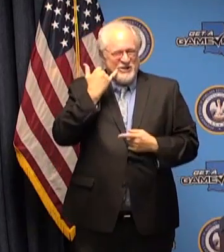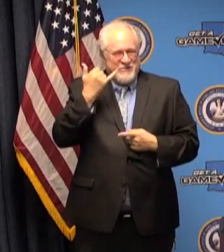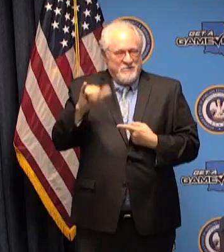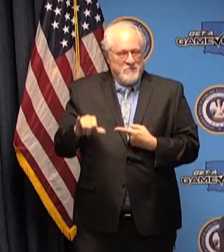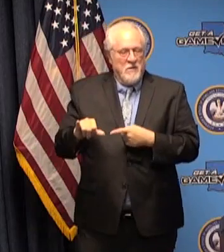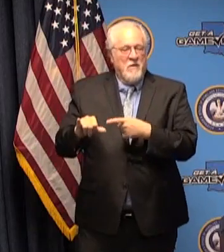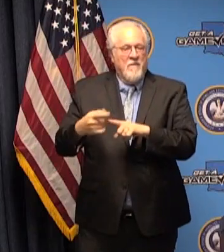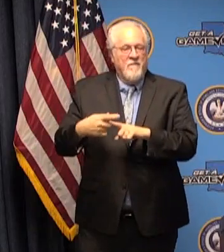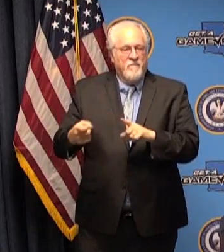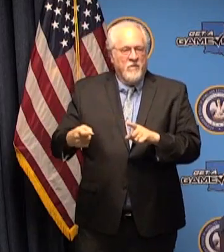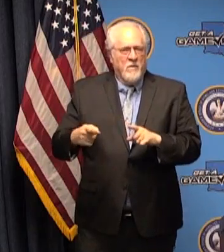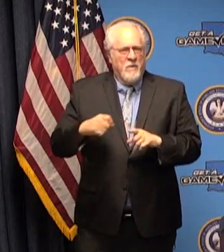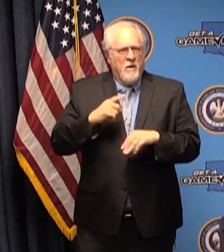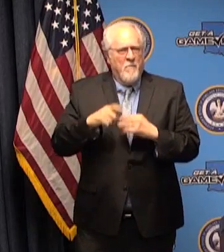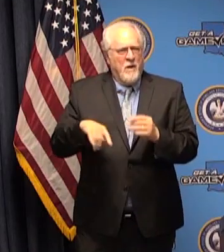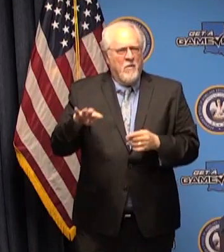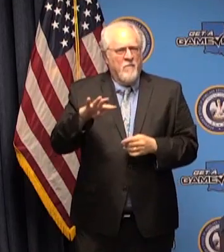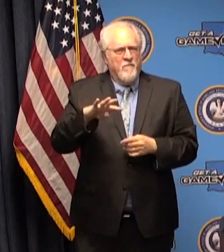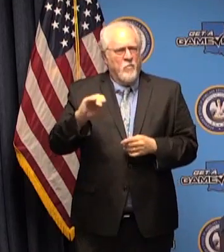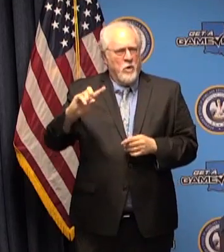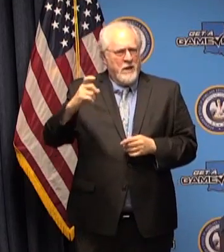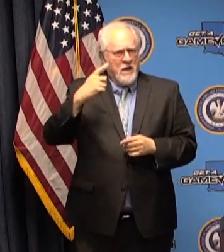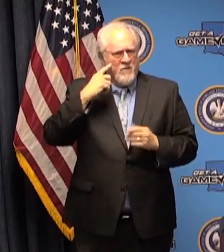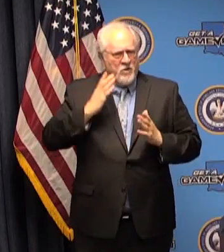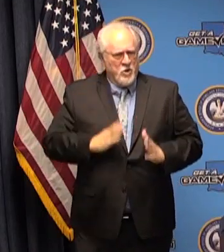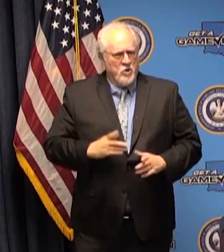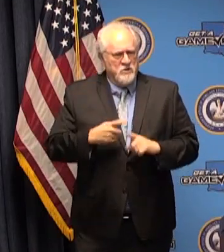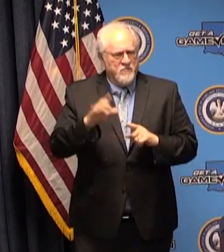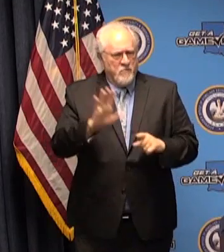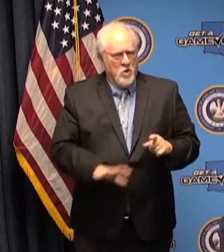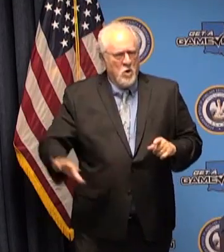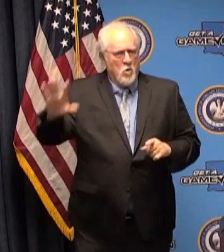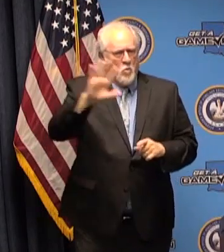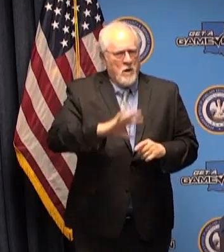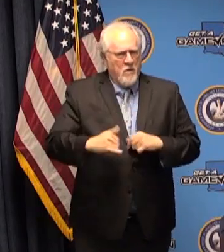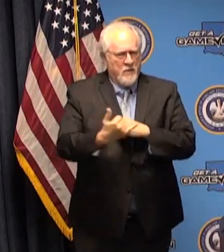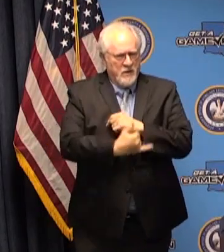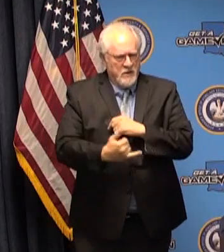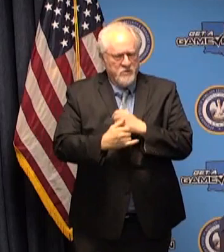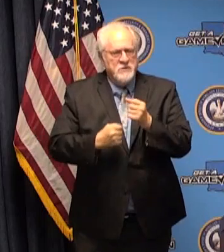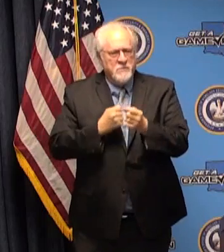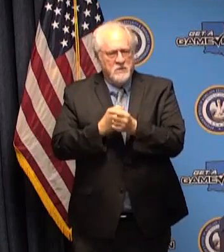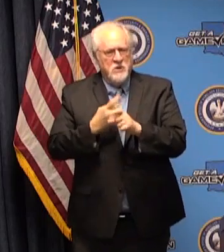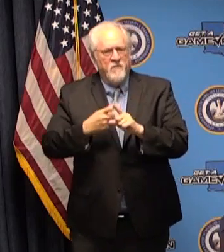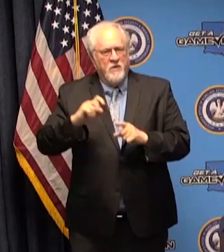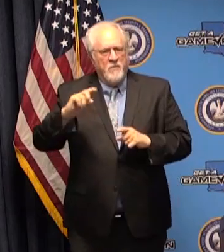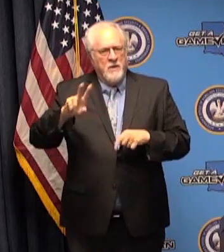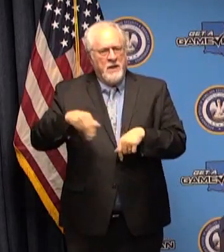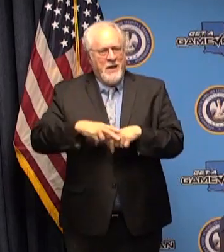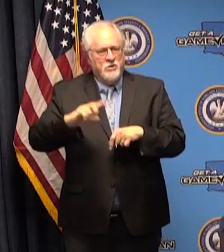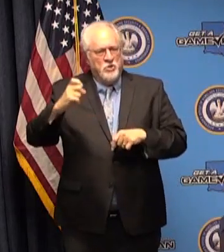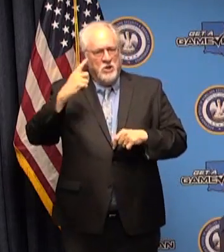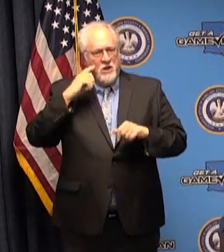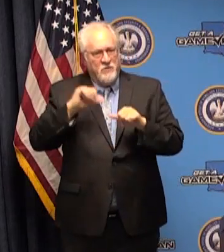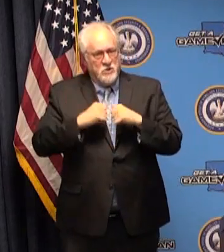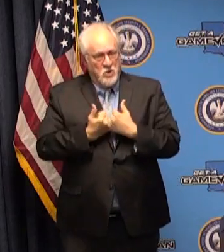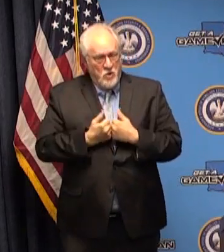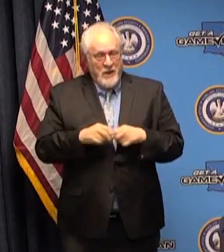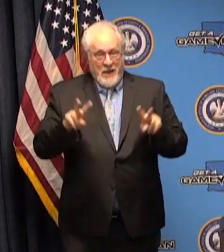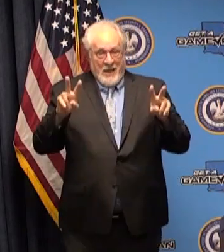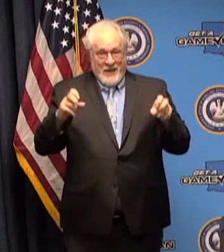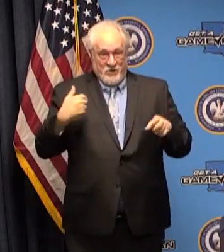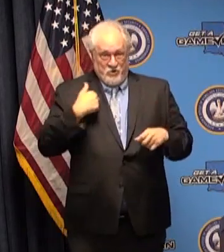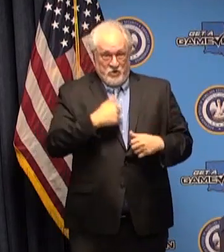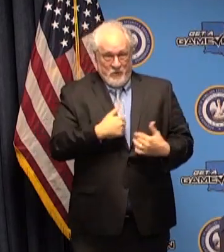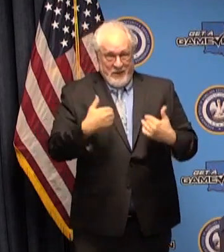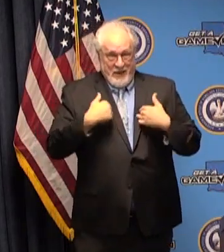with about 40 governors from around the country, sponsored by the National Governors Association. The issues